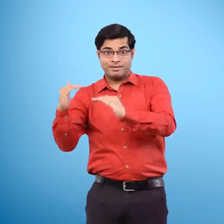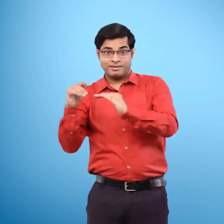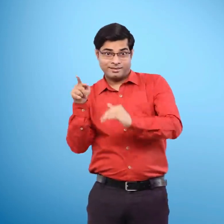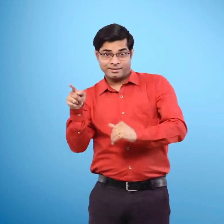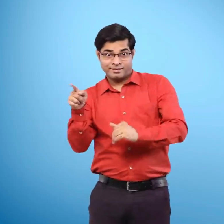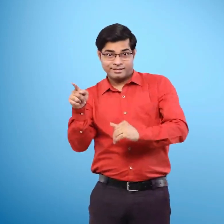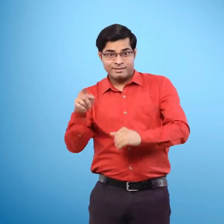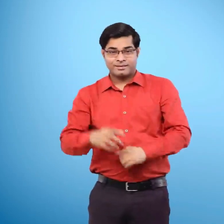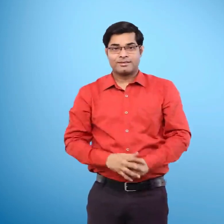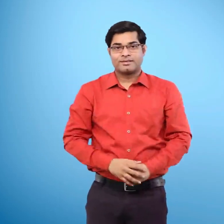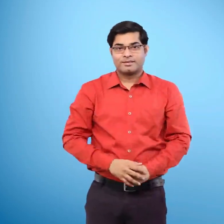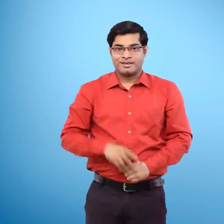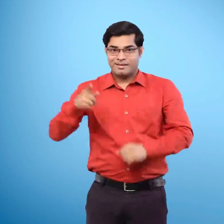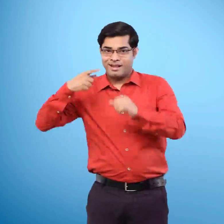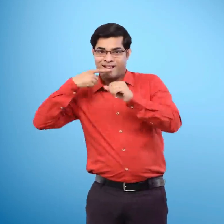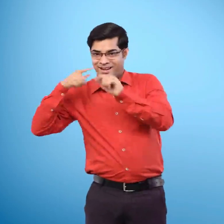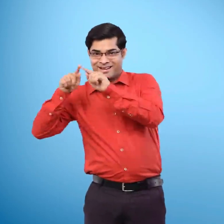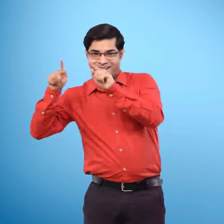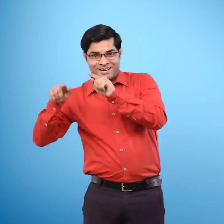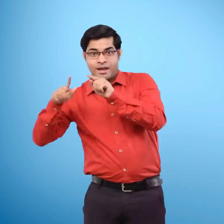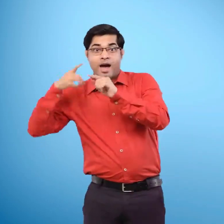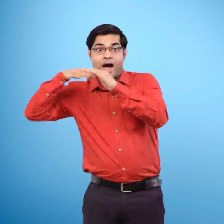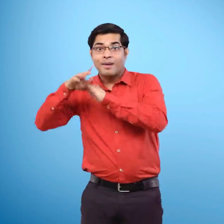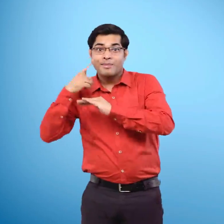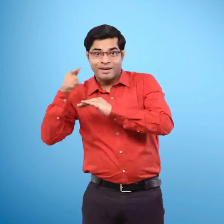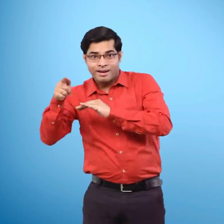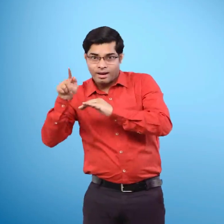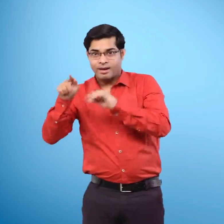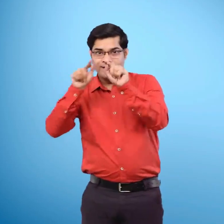Second corner piece has small yellow squares arranged in rows.